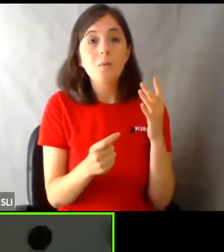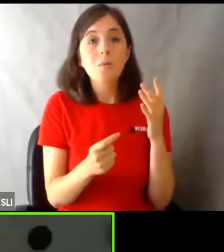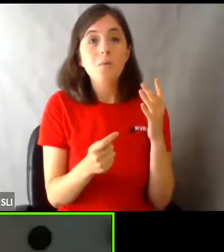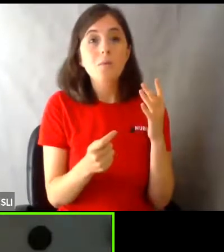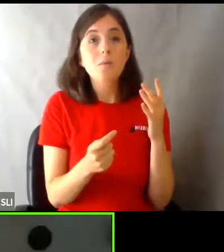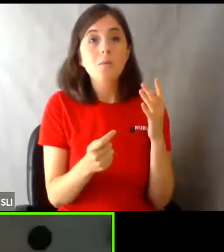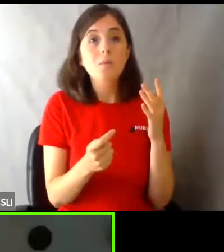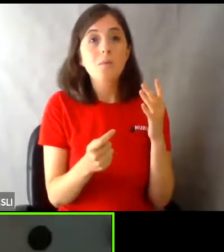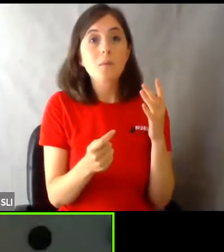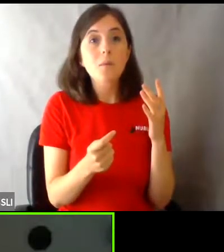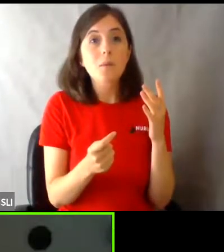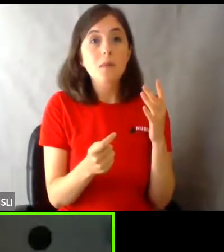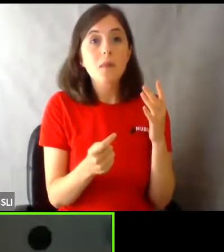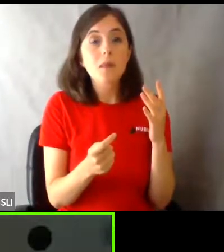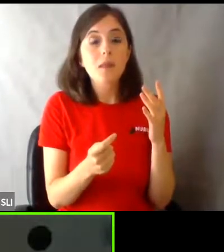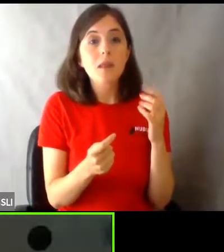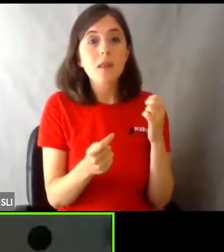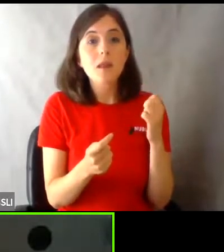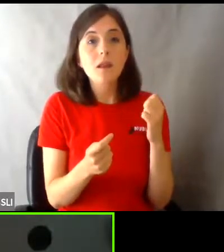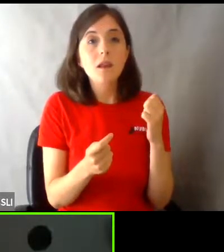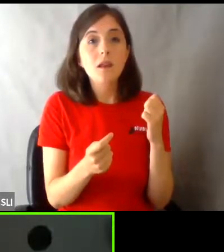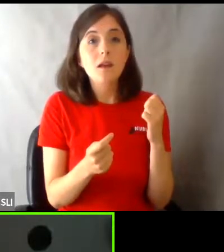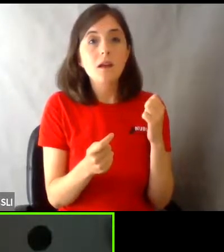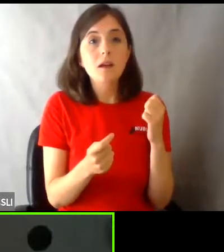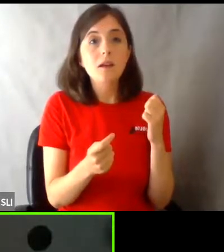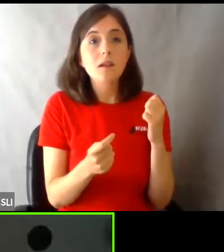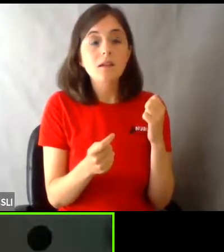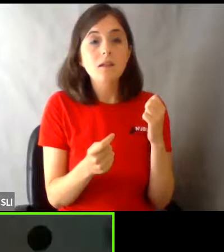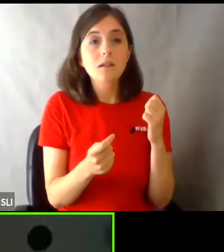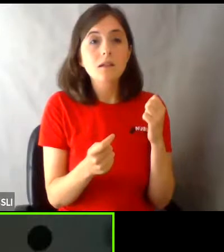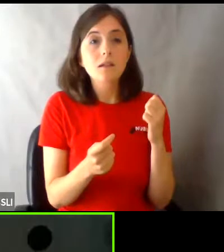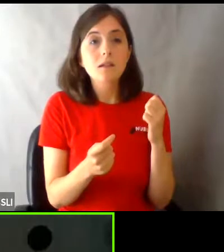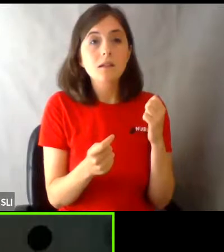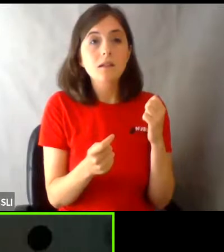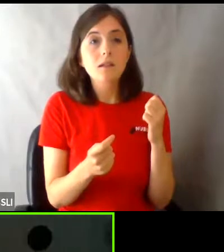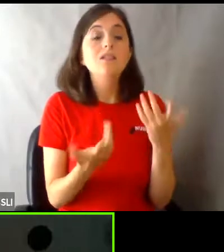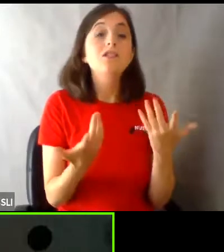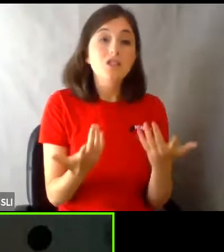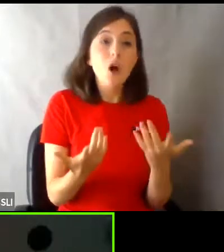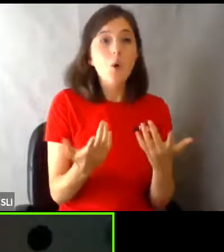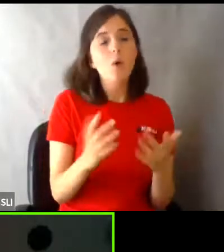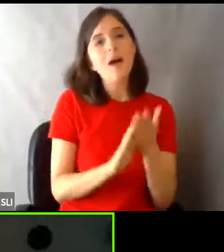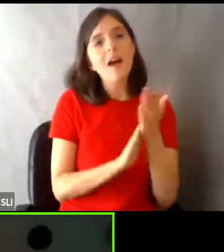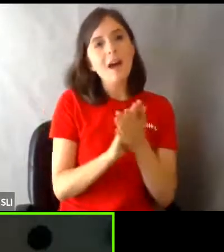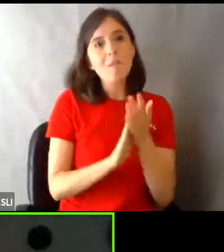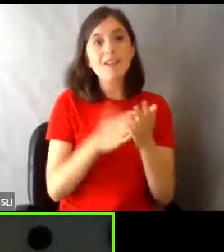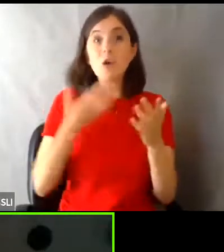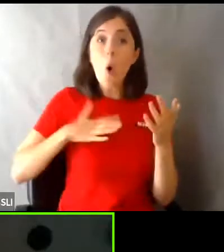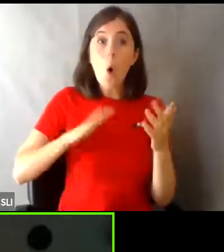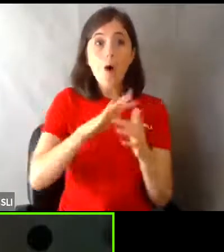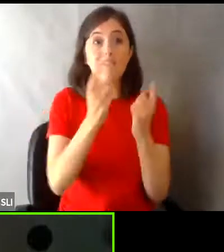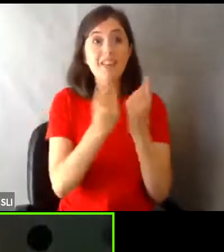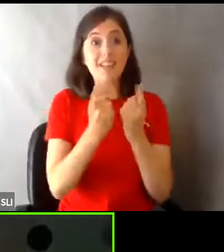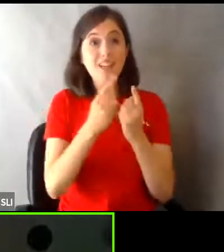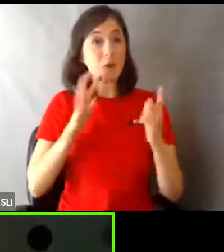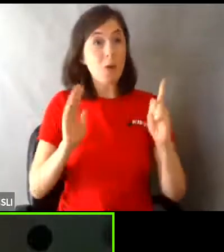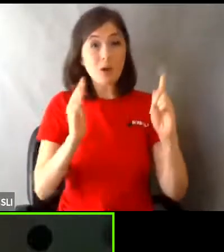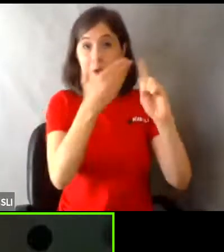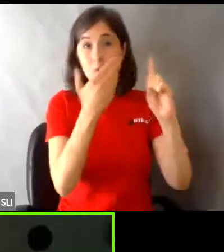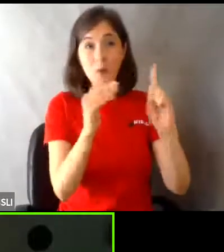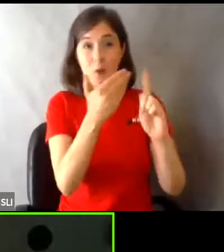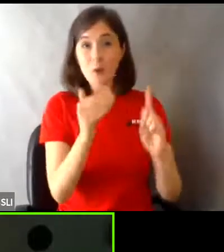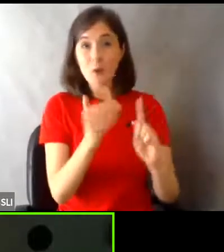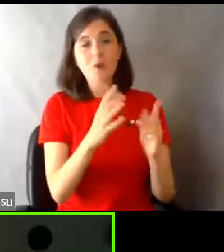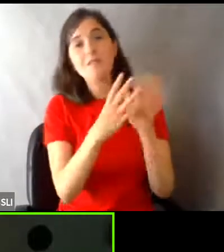exploitation, certainly not a green economy, will be achieved under the conditions of capitalism. Ultimately, we have